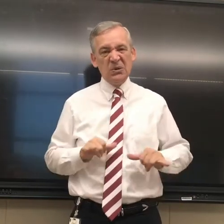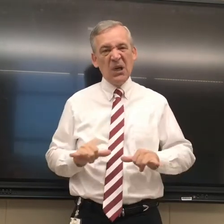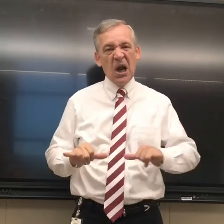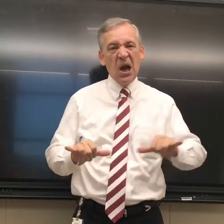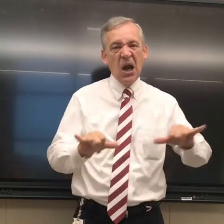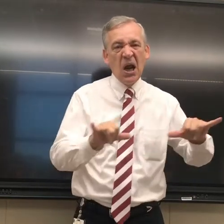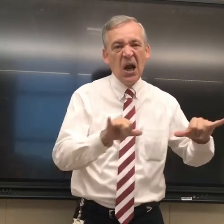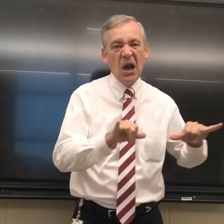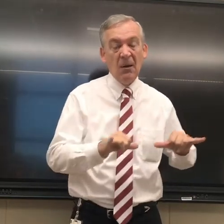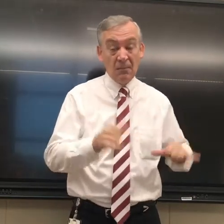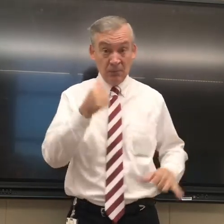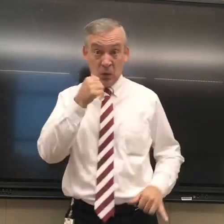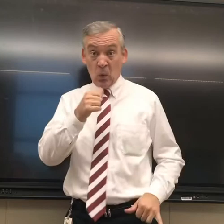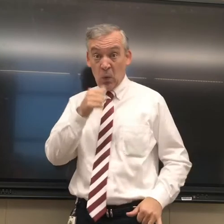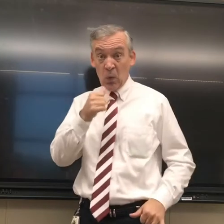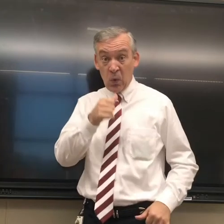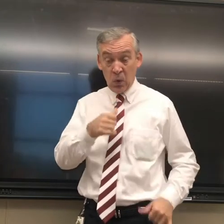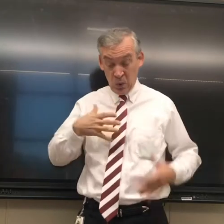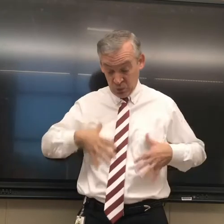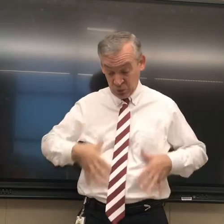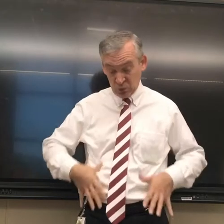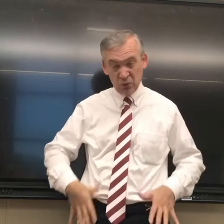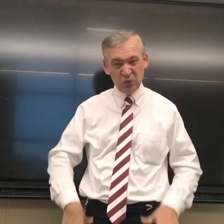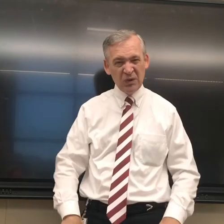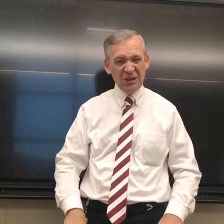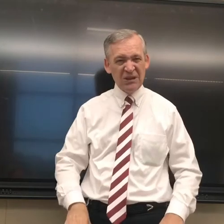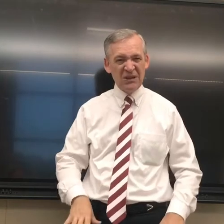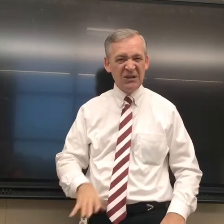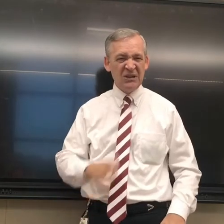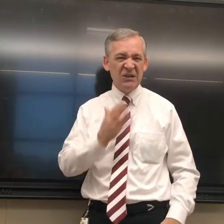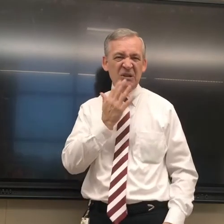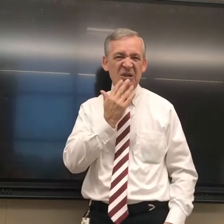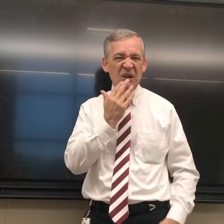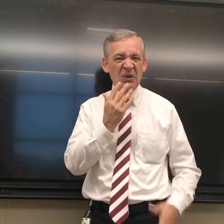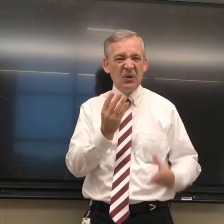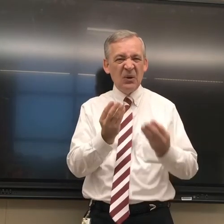The girls in faded dresses that were too long or too short.